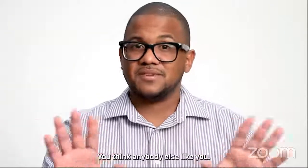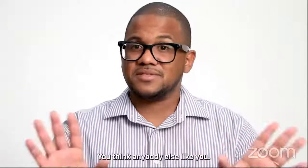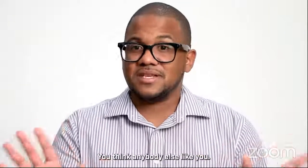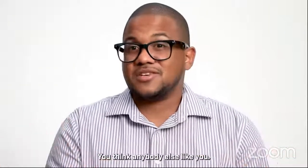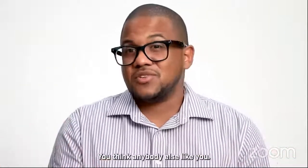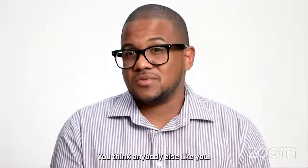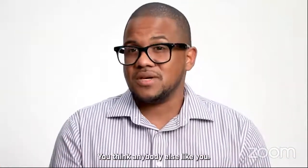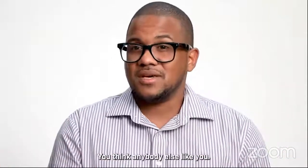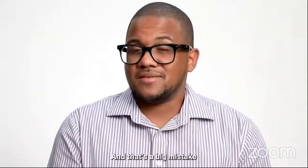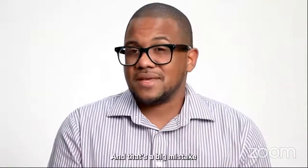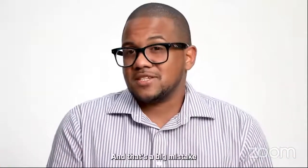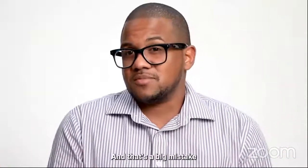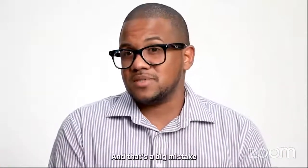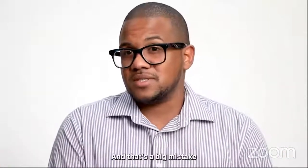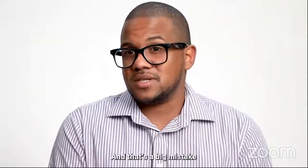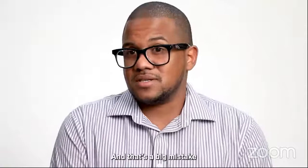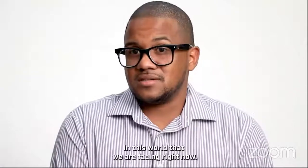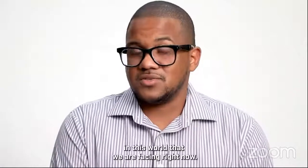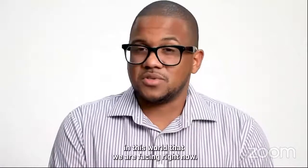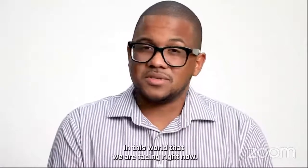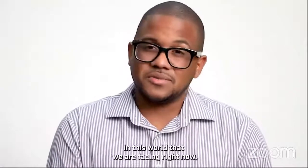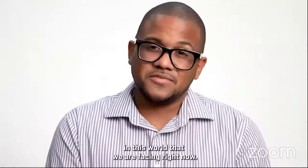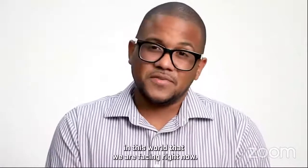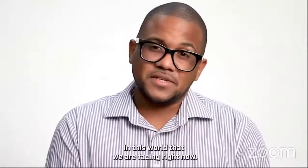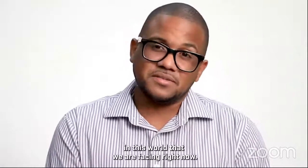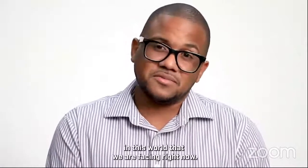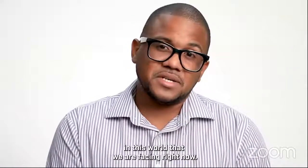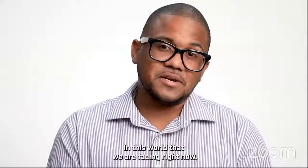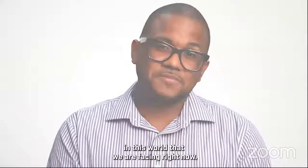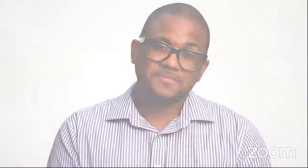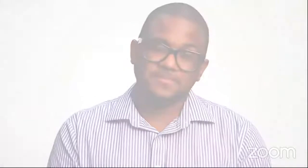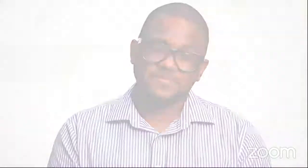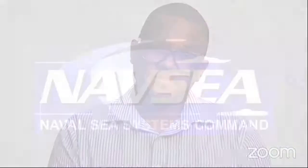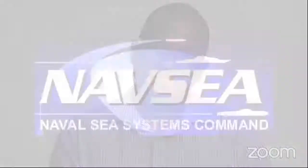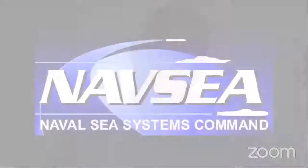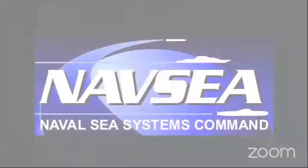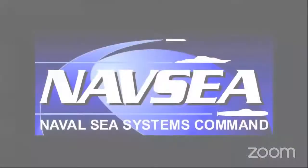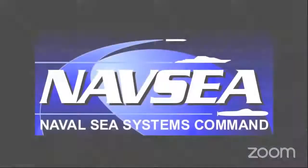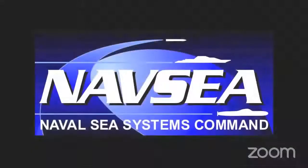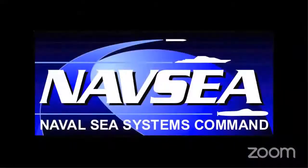You think everybody else is like you, and that's a big mistake in this world that we are facing right now.